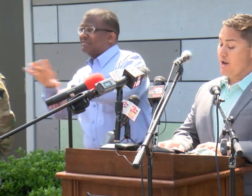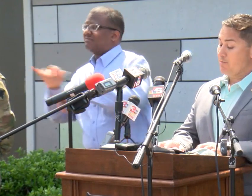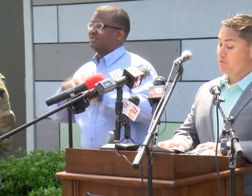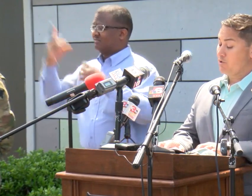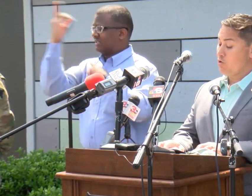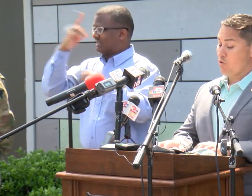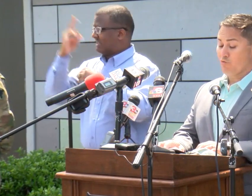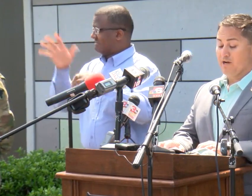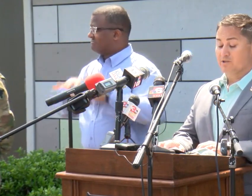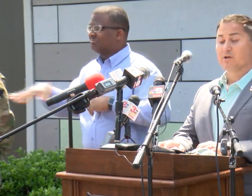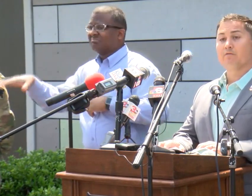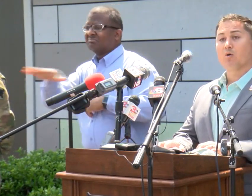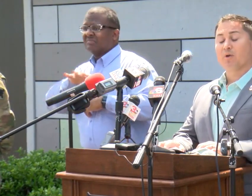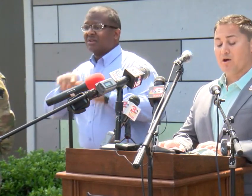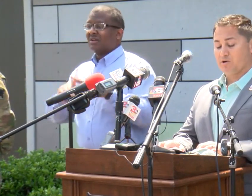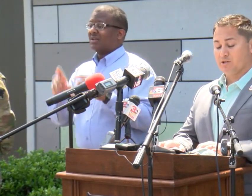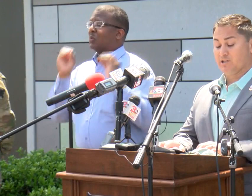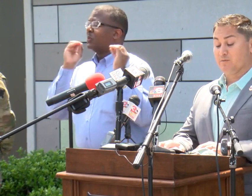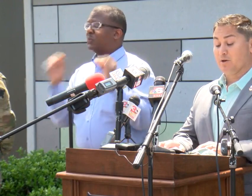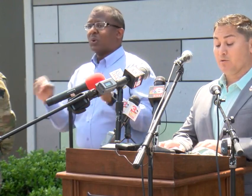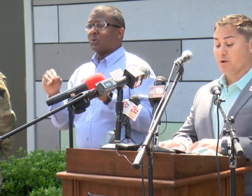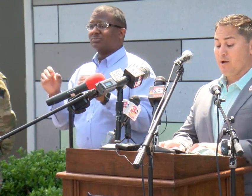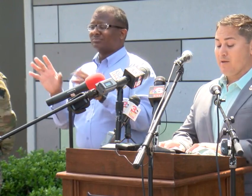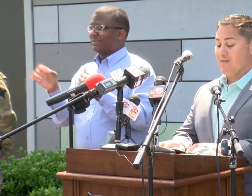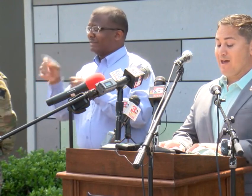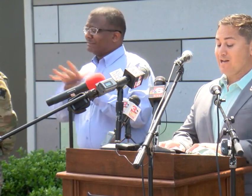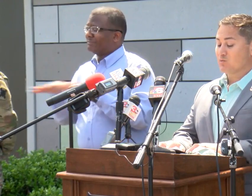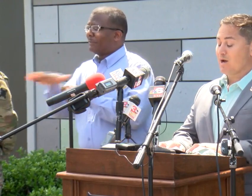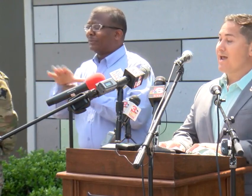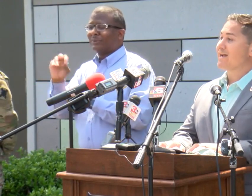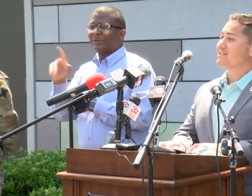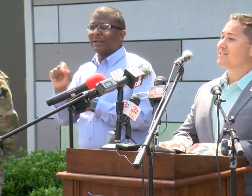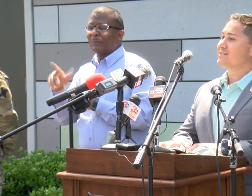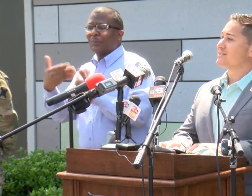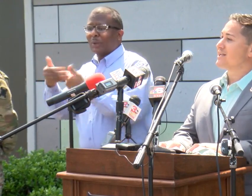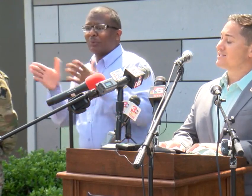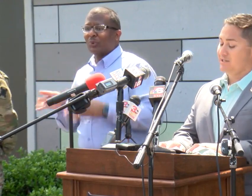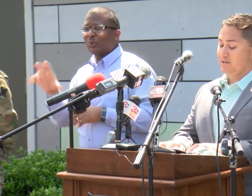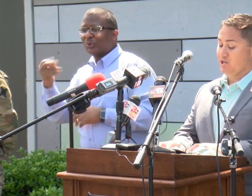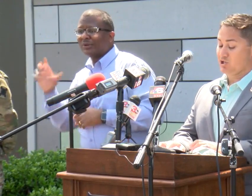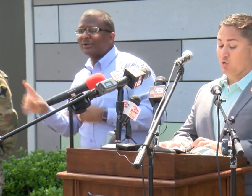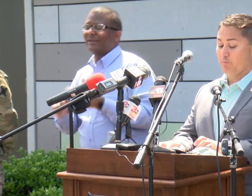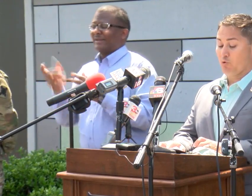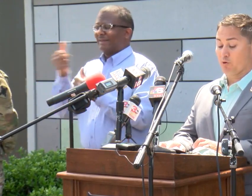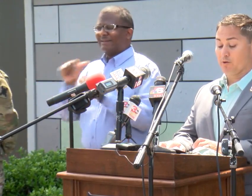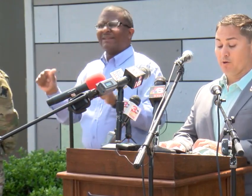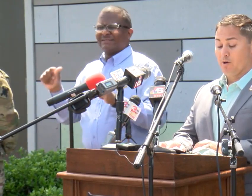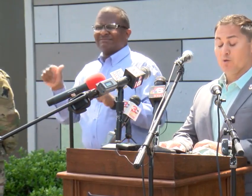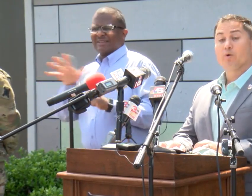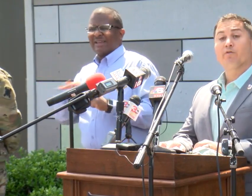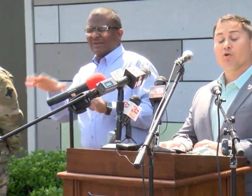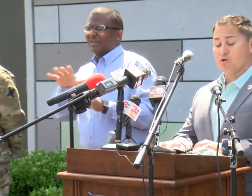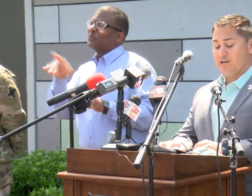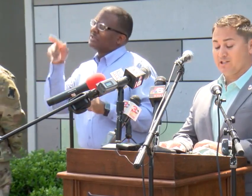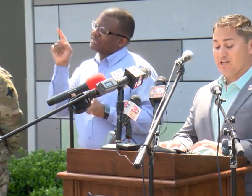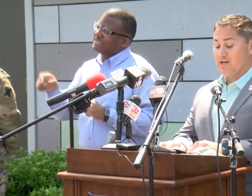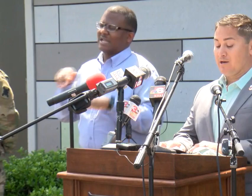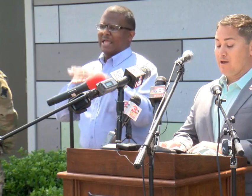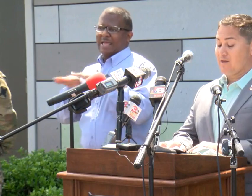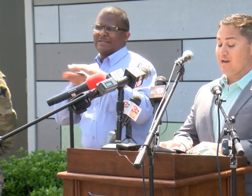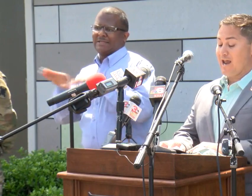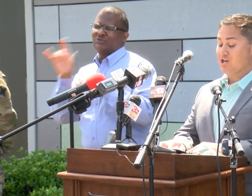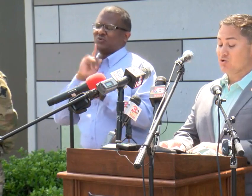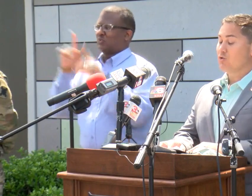No neighborhood or region of our parish is immune, and that is why access to testing is so important. We've heard and